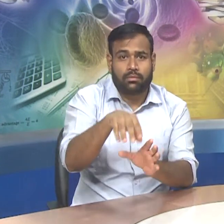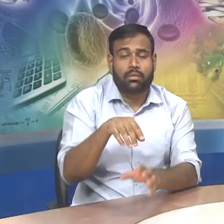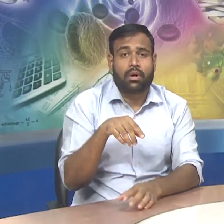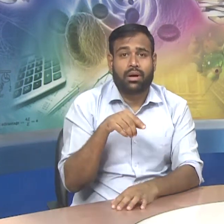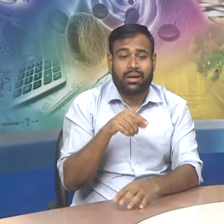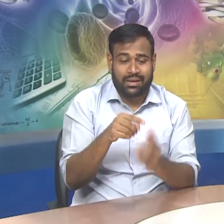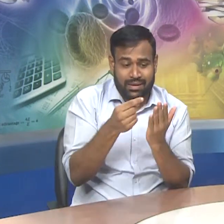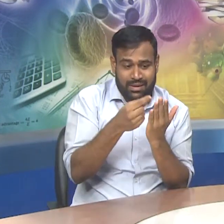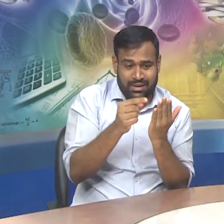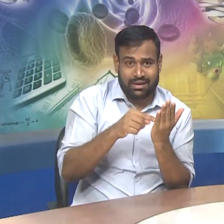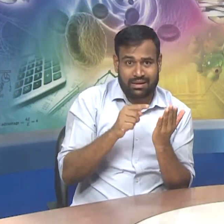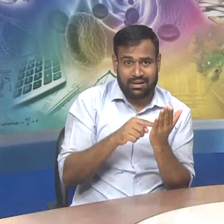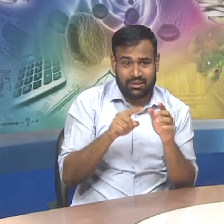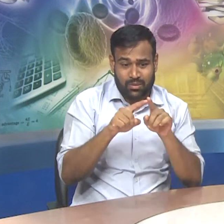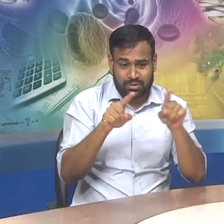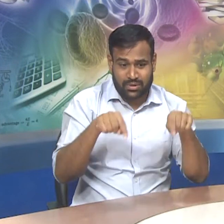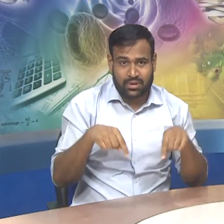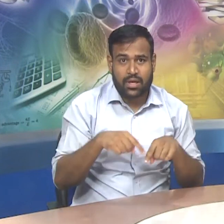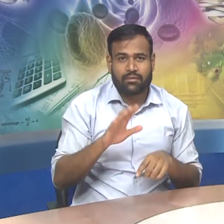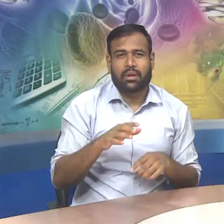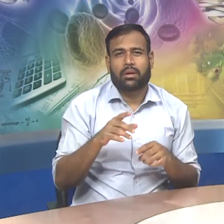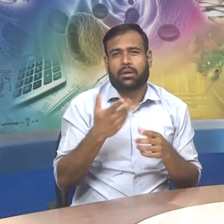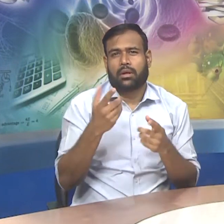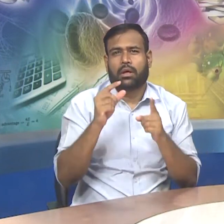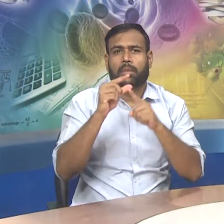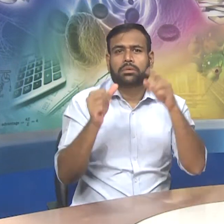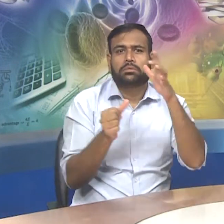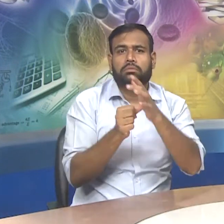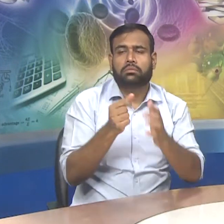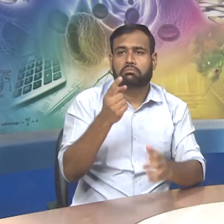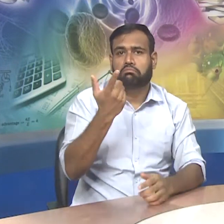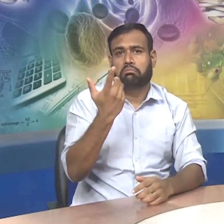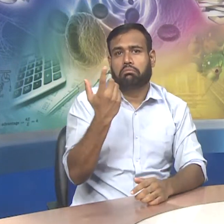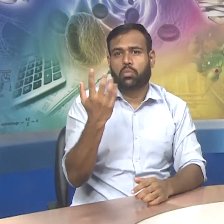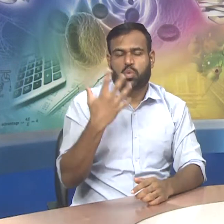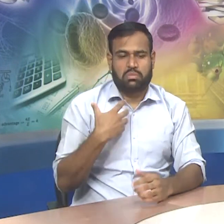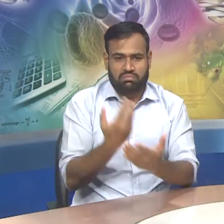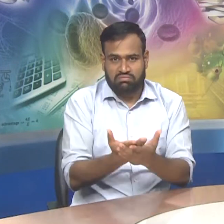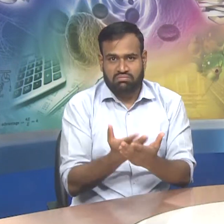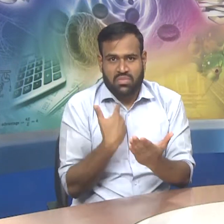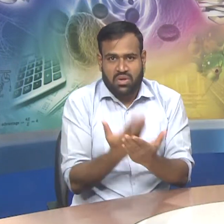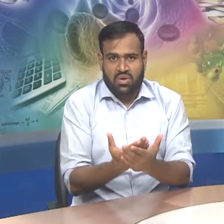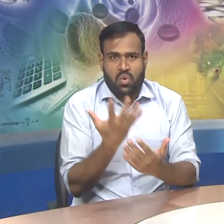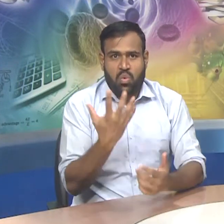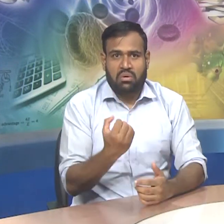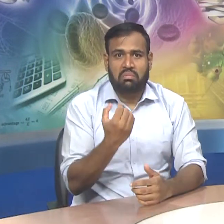paper, and the elector gives them numbers according to his or her preference.